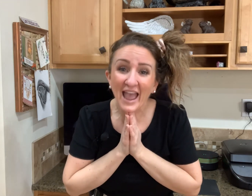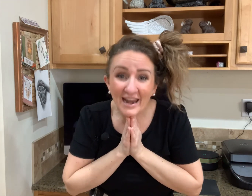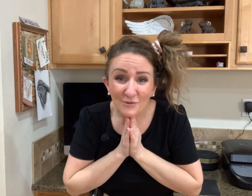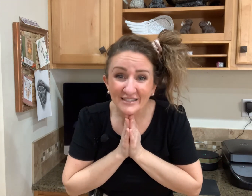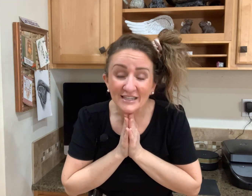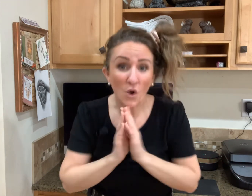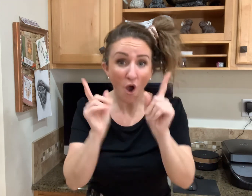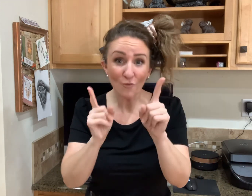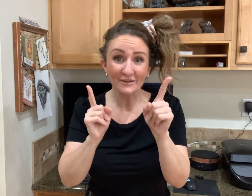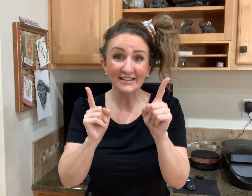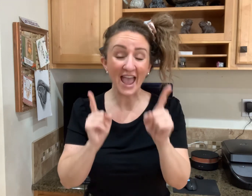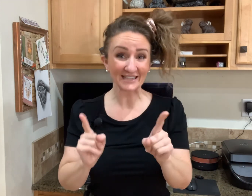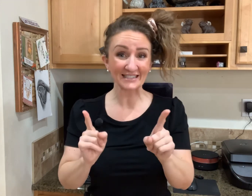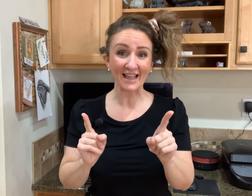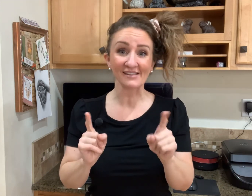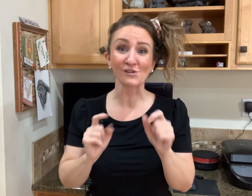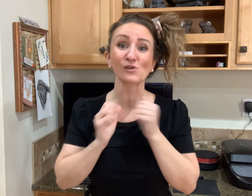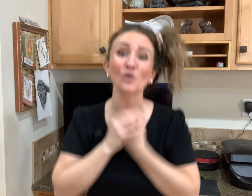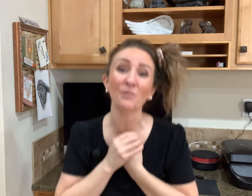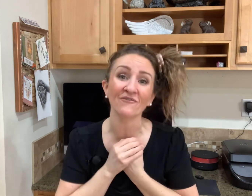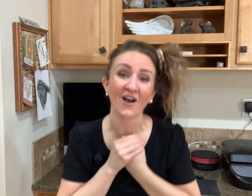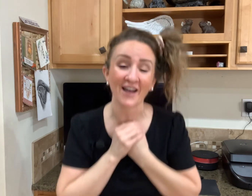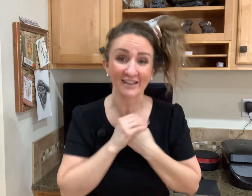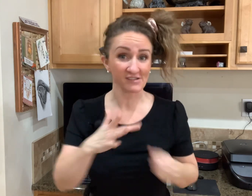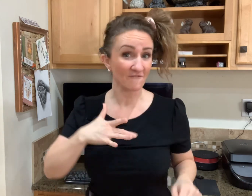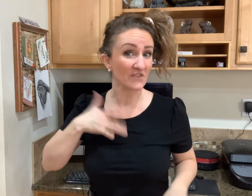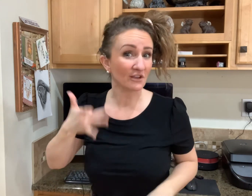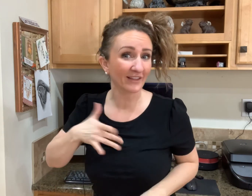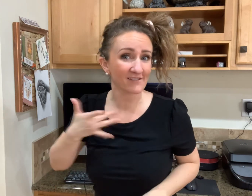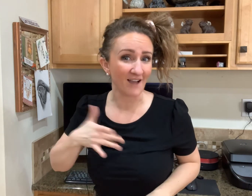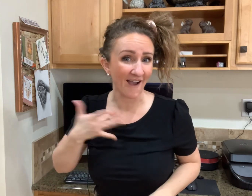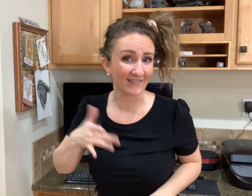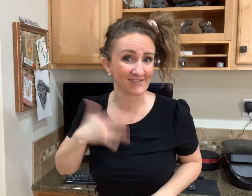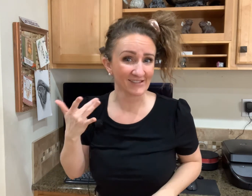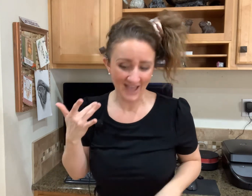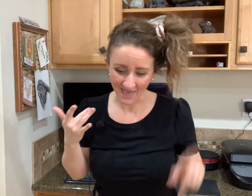and we'll see you. Oh, next lesson is super fun. It's the feeling signs, and that